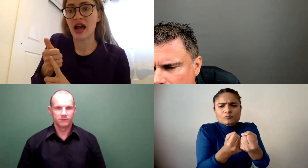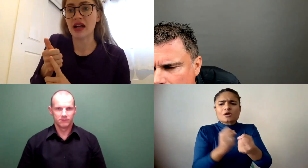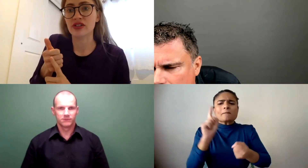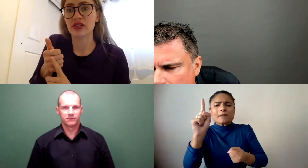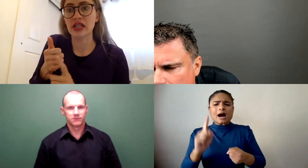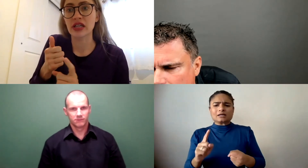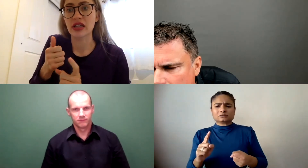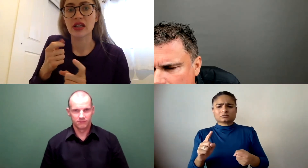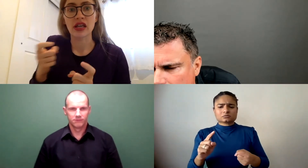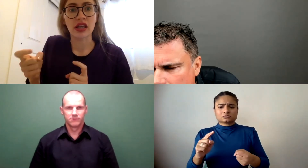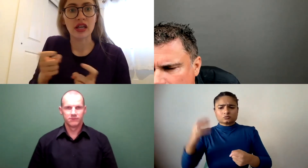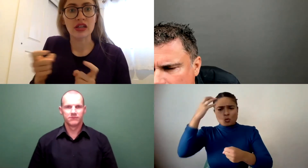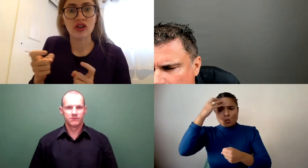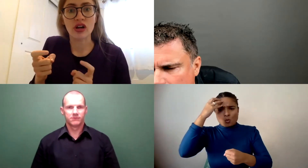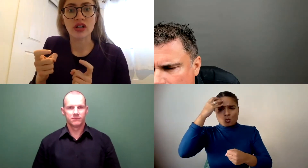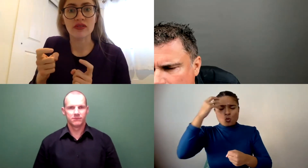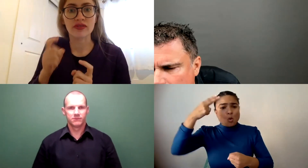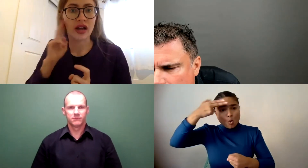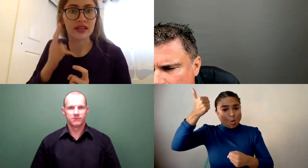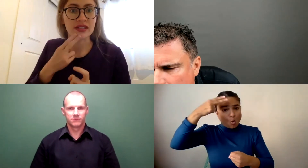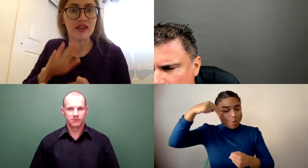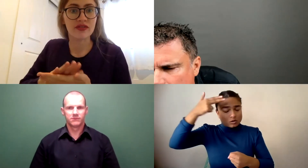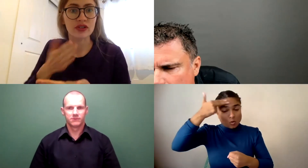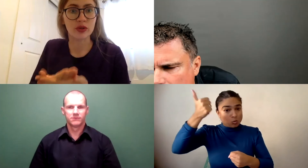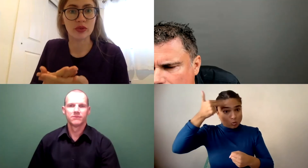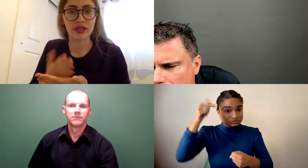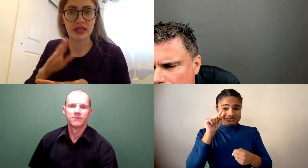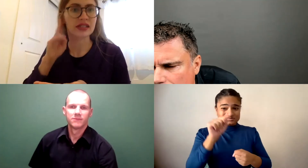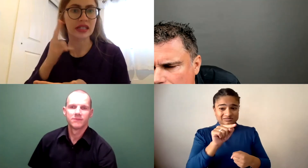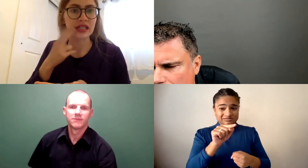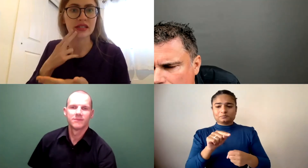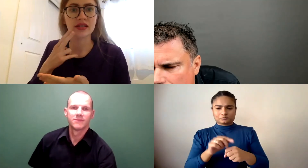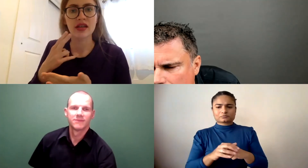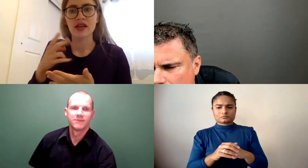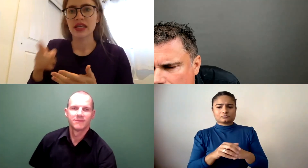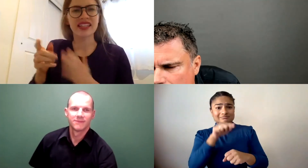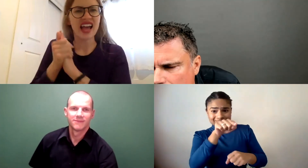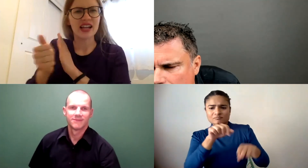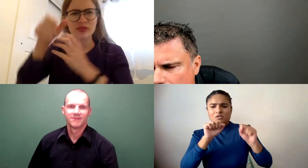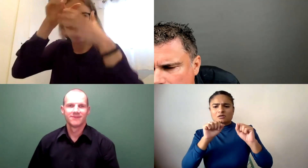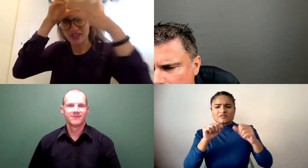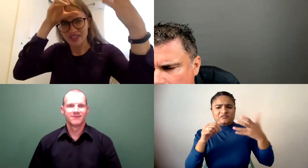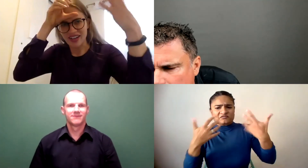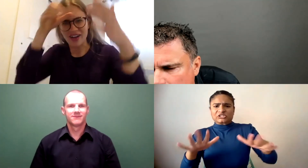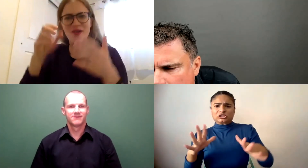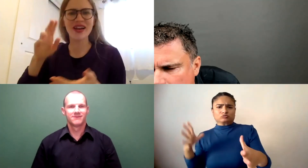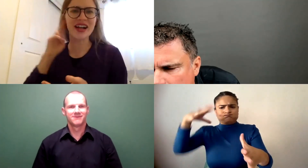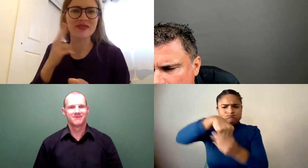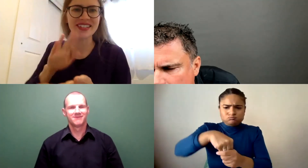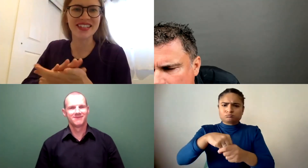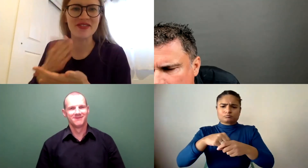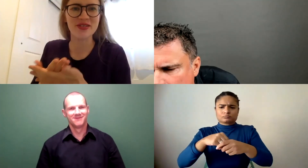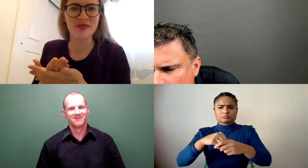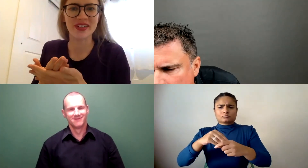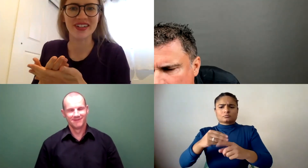is actually in charge of, I think, deaf interpret, like he's the expert when it